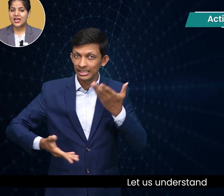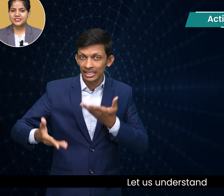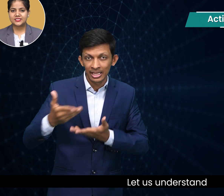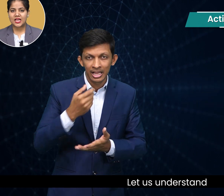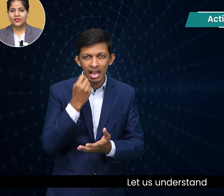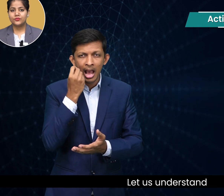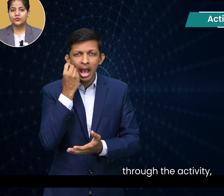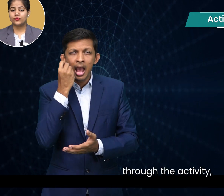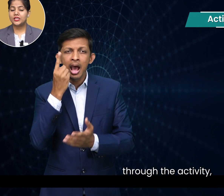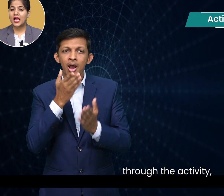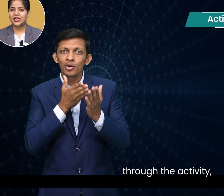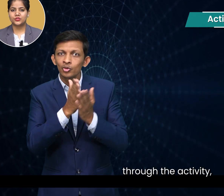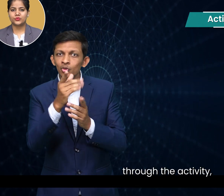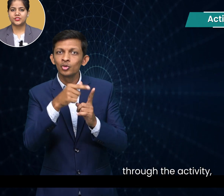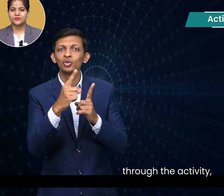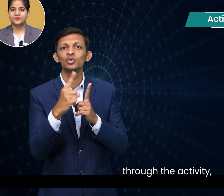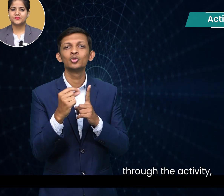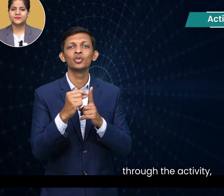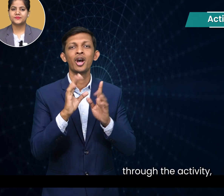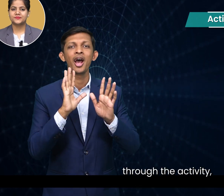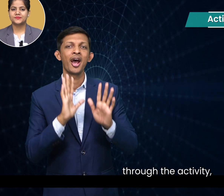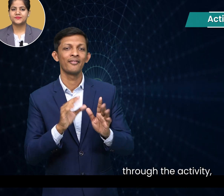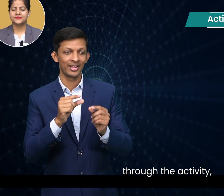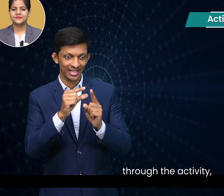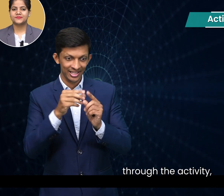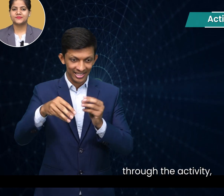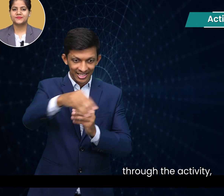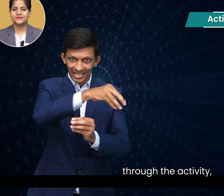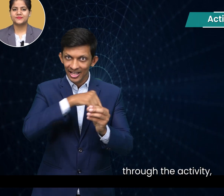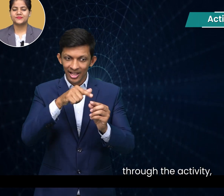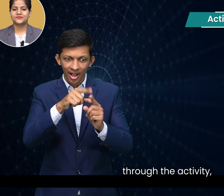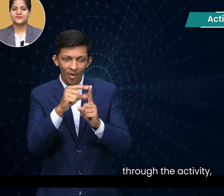Let us understand through the activity.